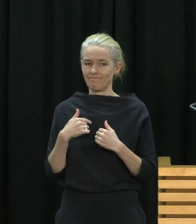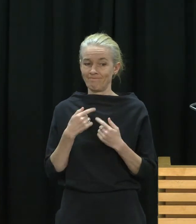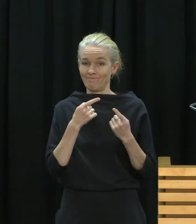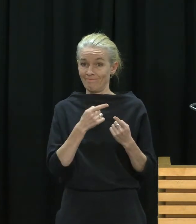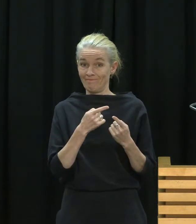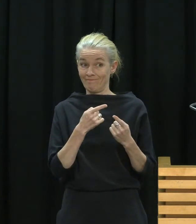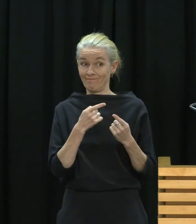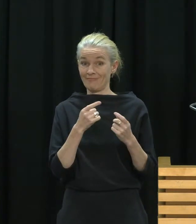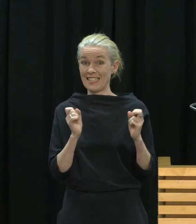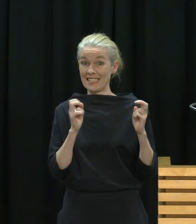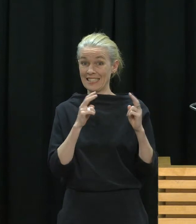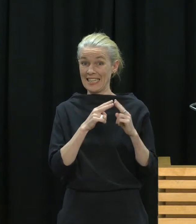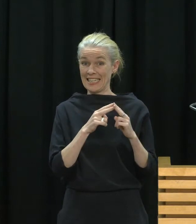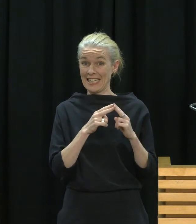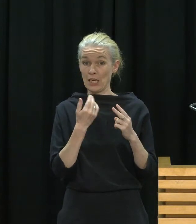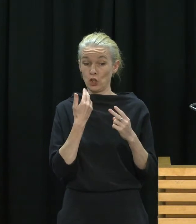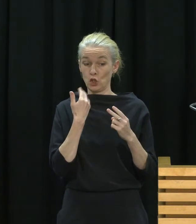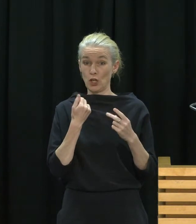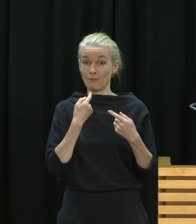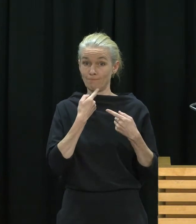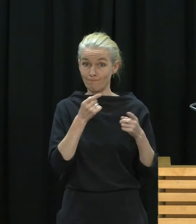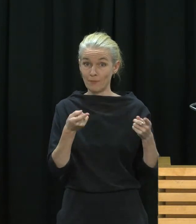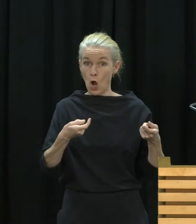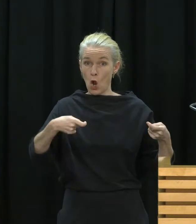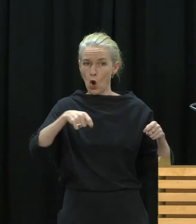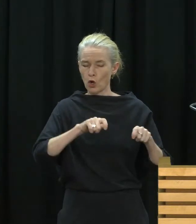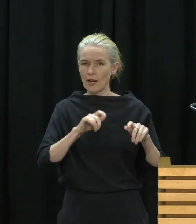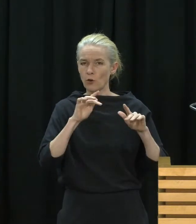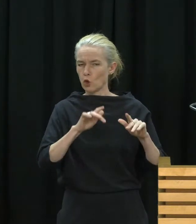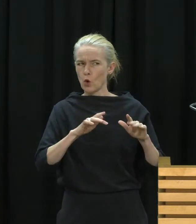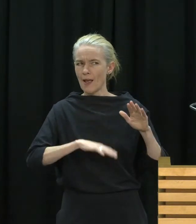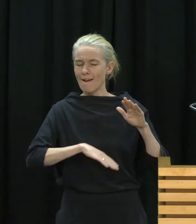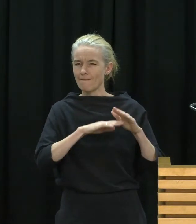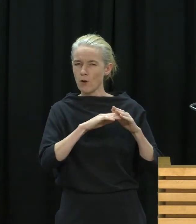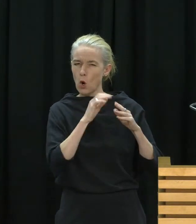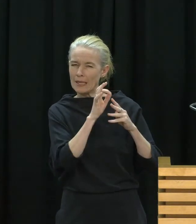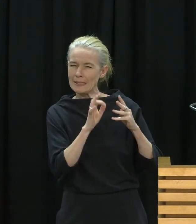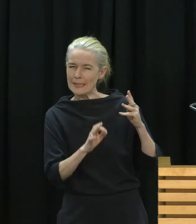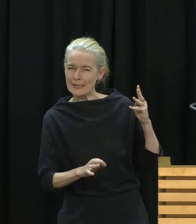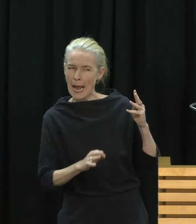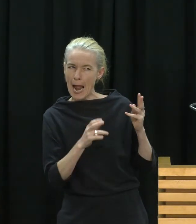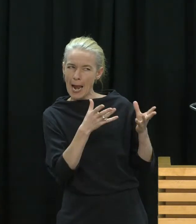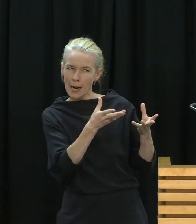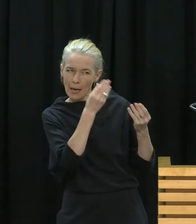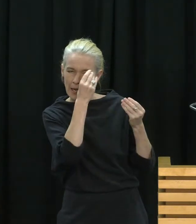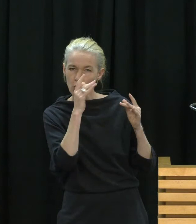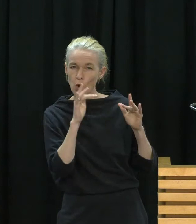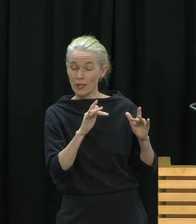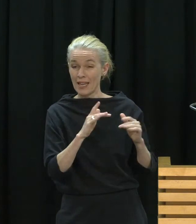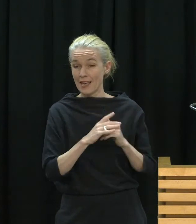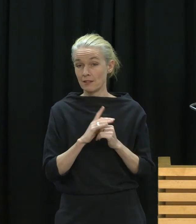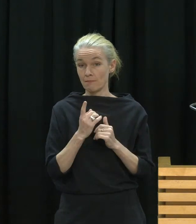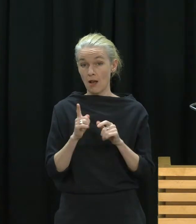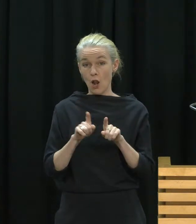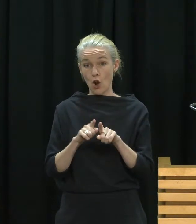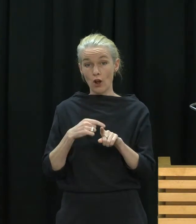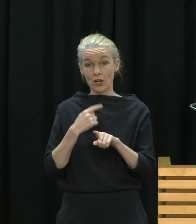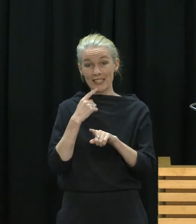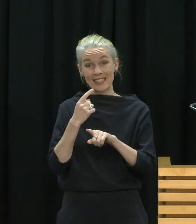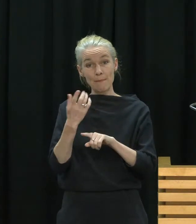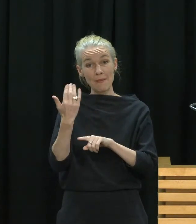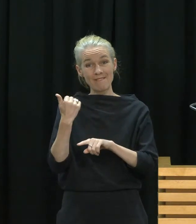had the details of it before I came here. But what I would say is, as I indicated before, I'm not going to tell the Australian states what they should be